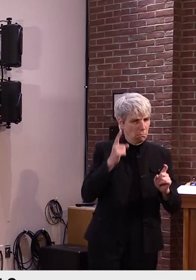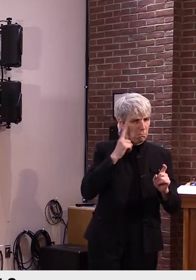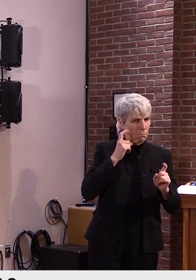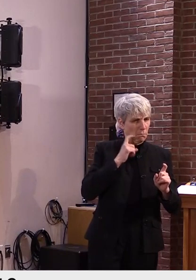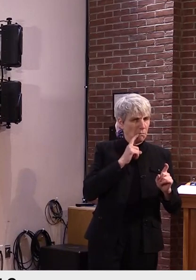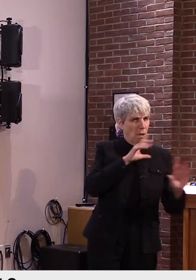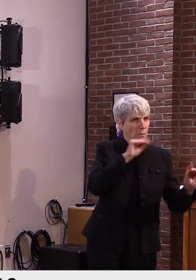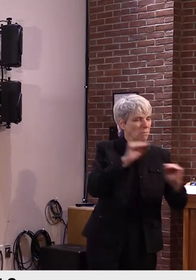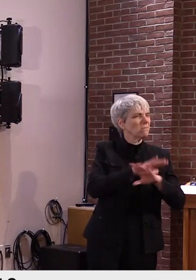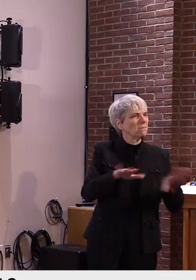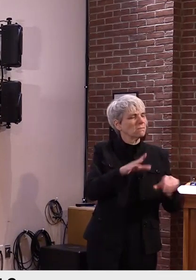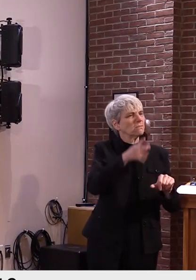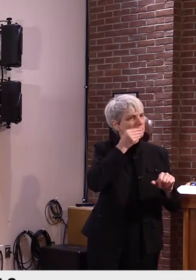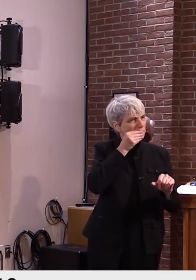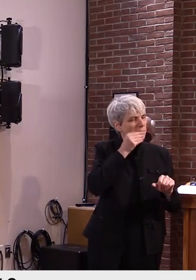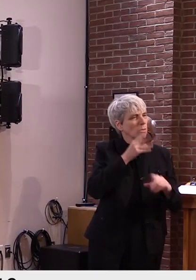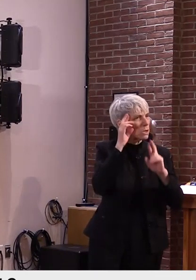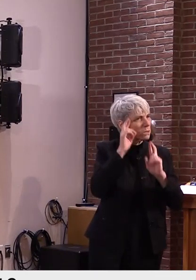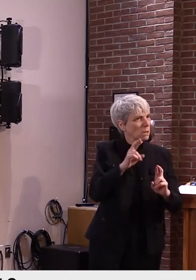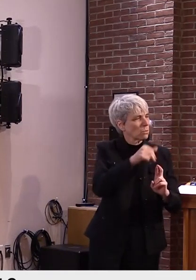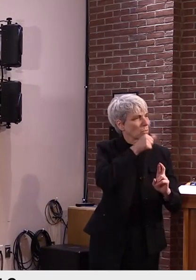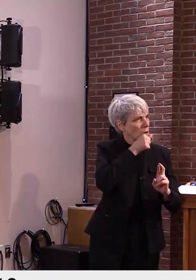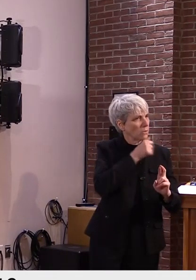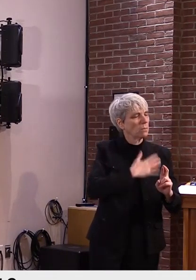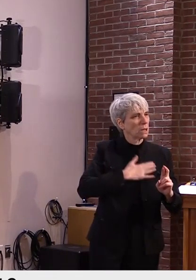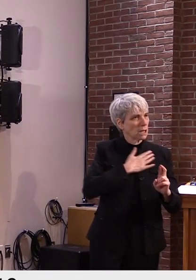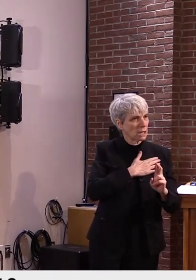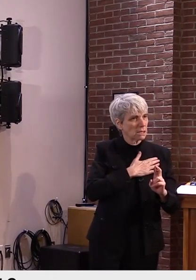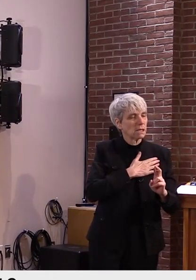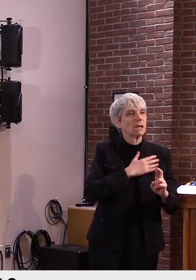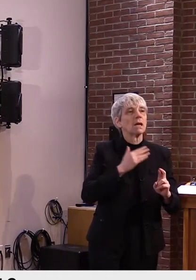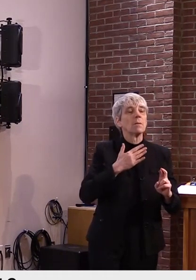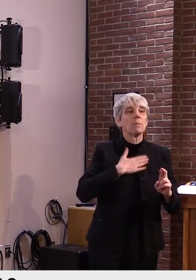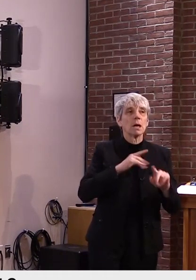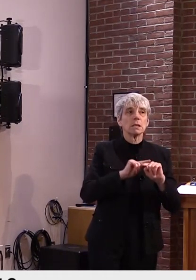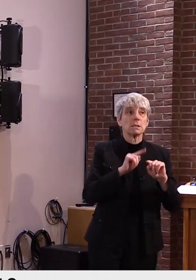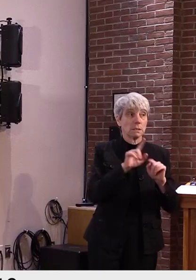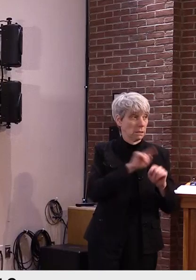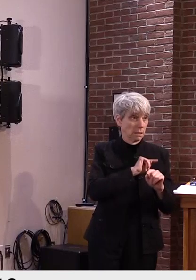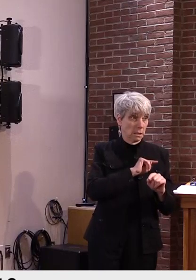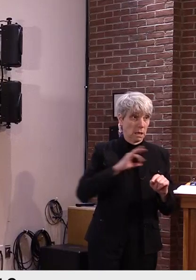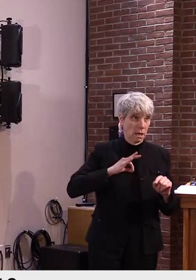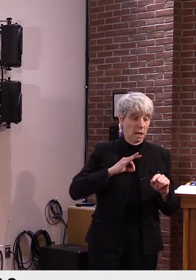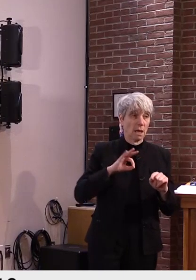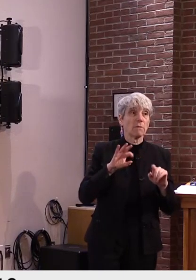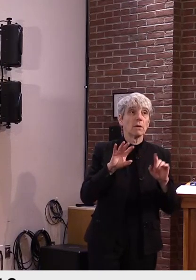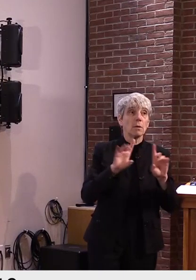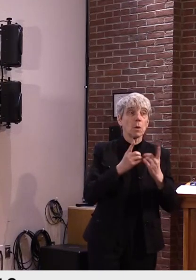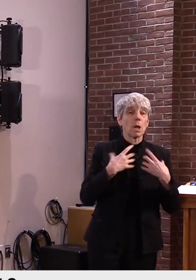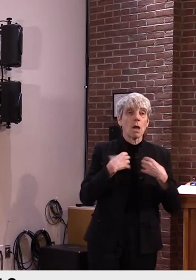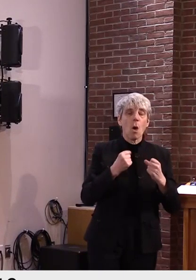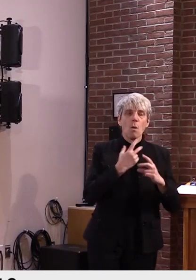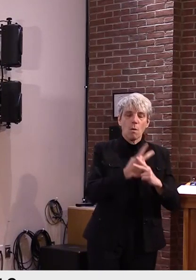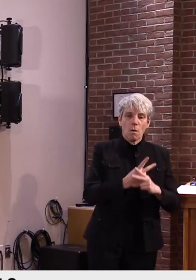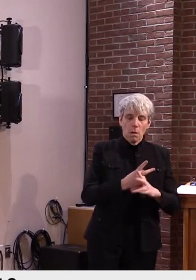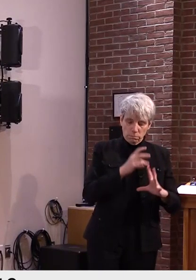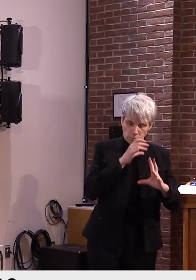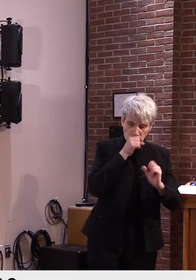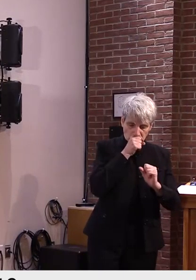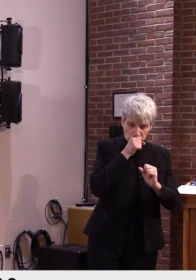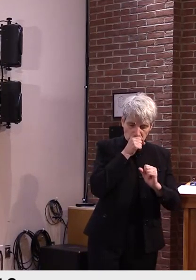investigation. That is why my staff at the health department are so fiercely protective of Vermont's and